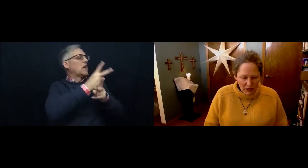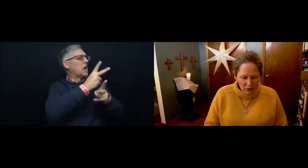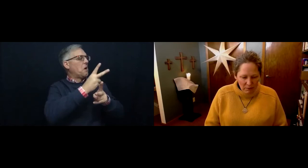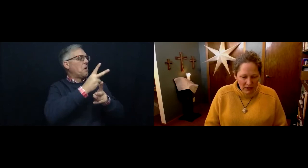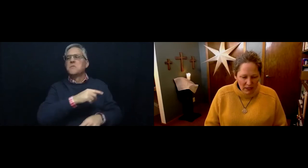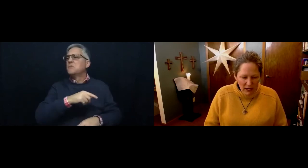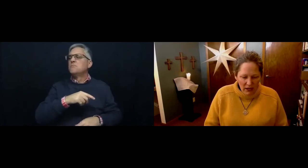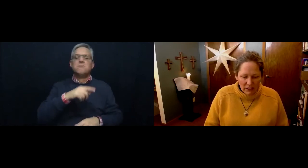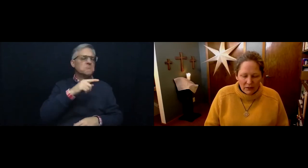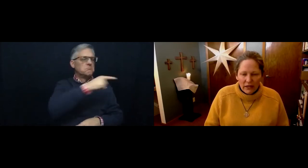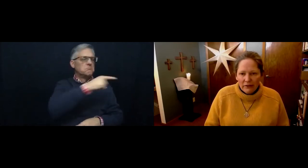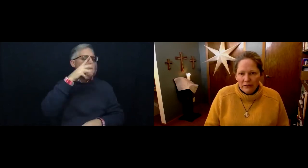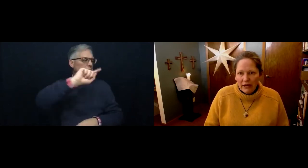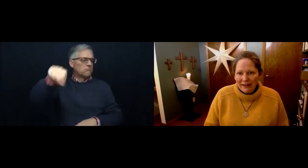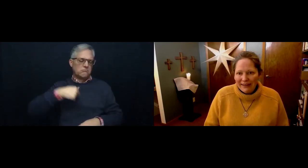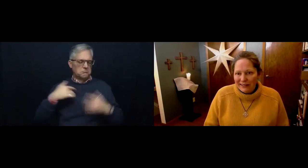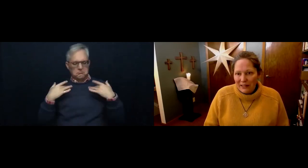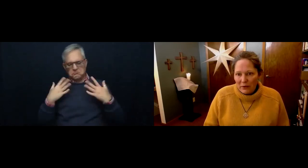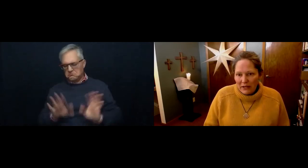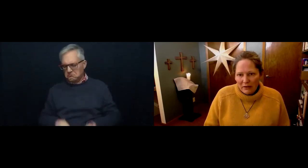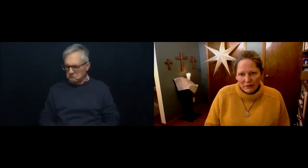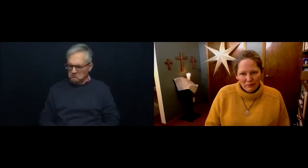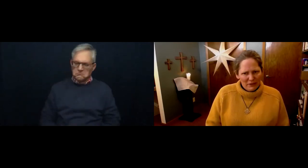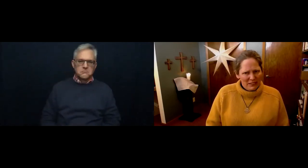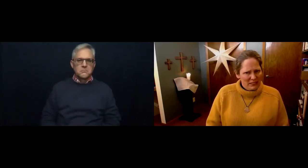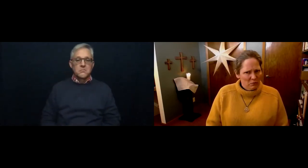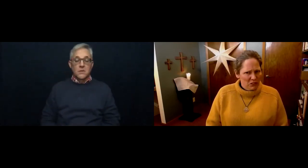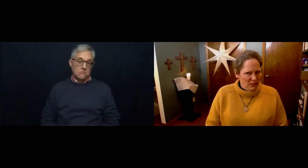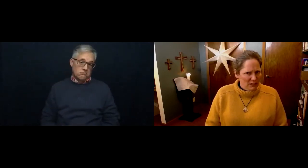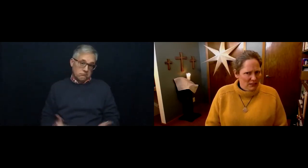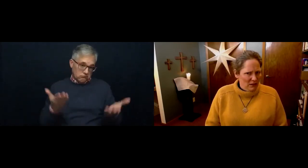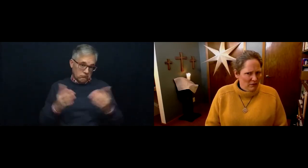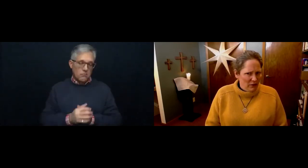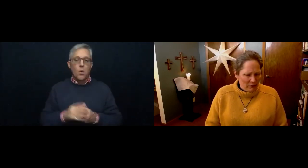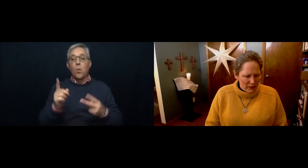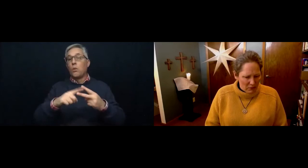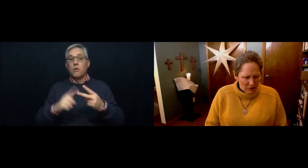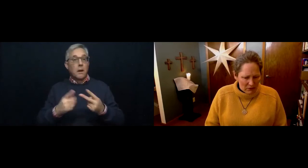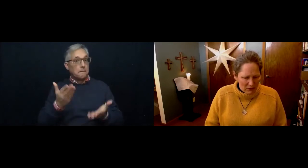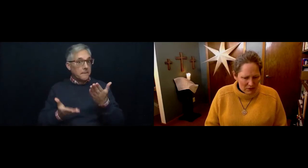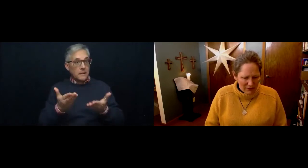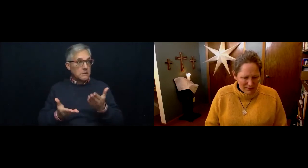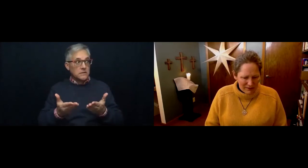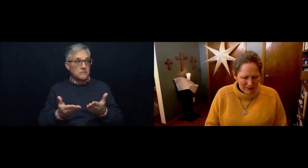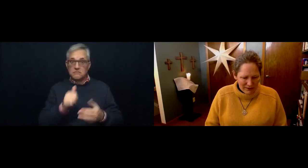Or it could be an indicator like that we are really suspicious of other people.